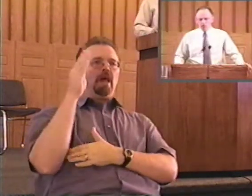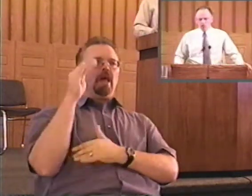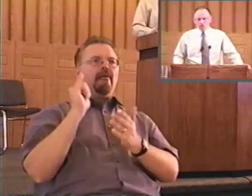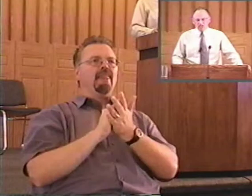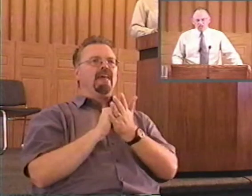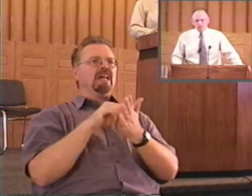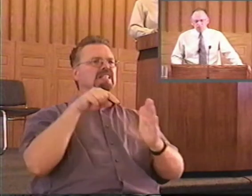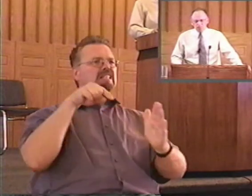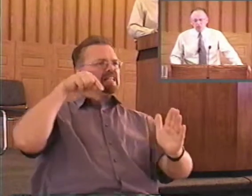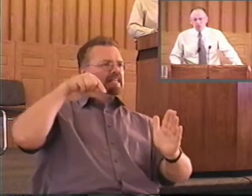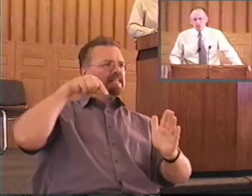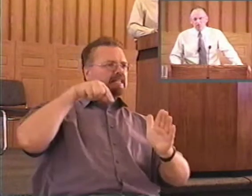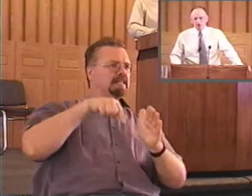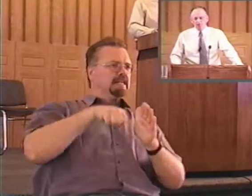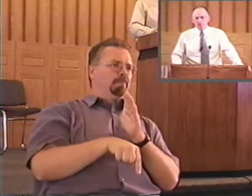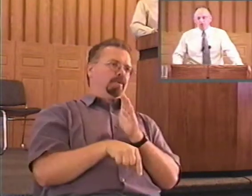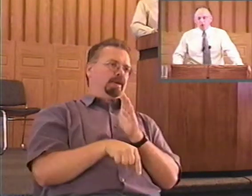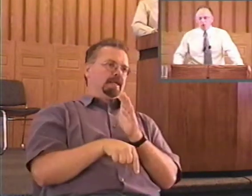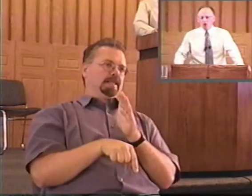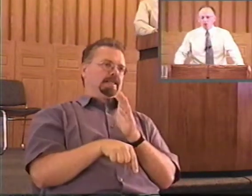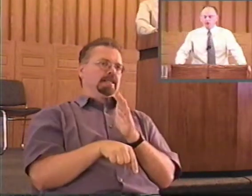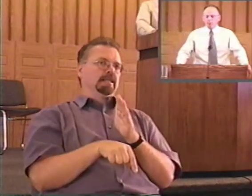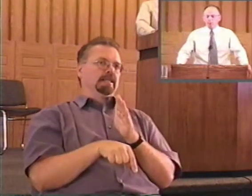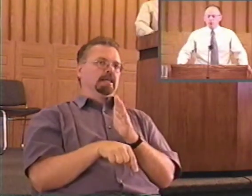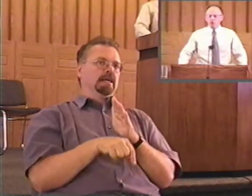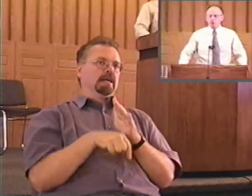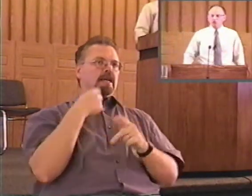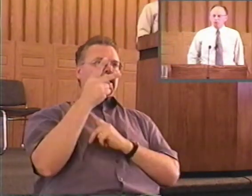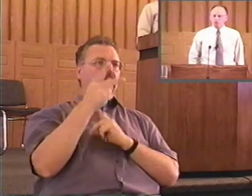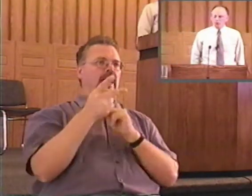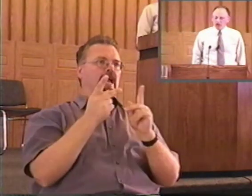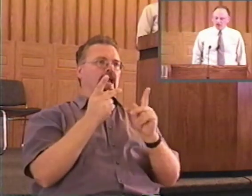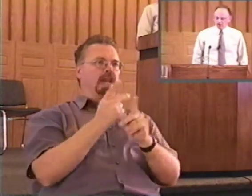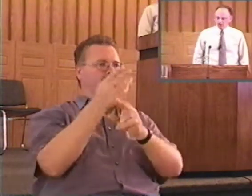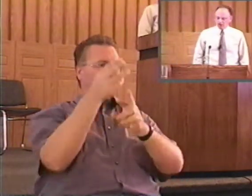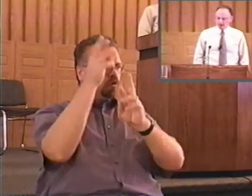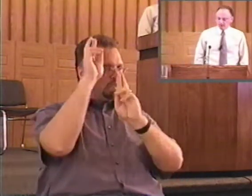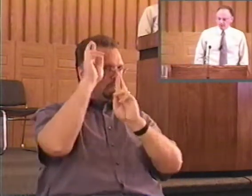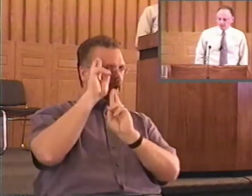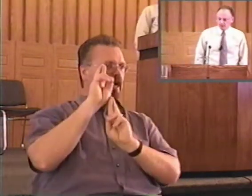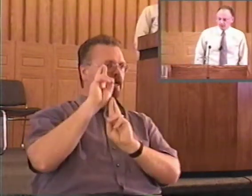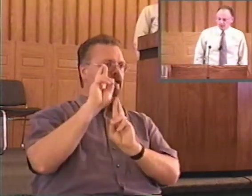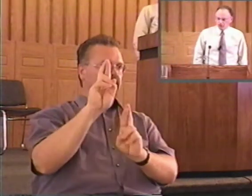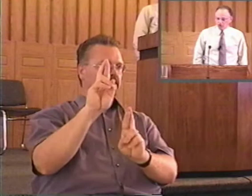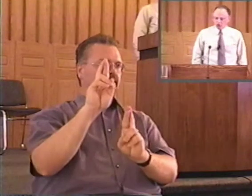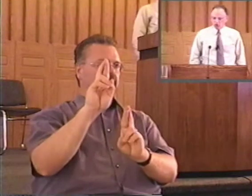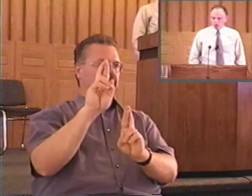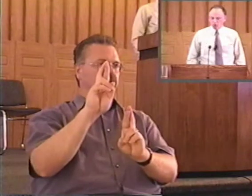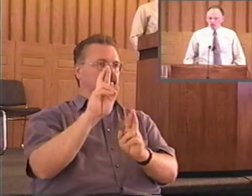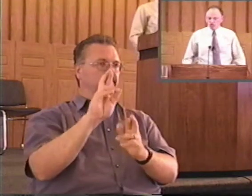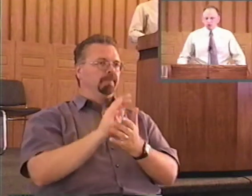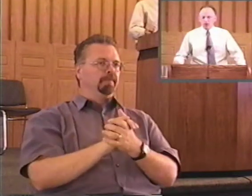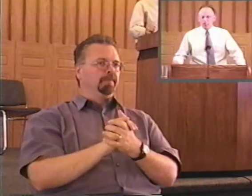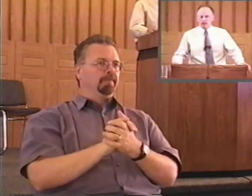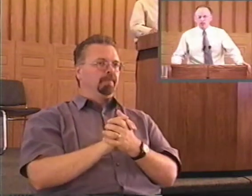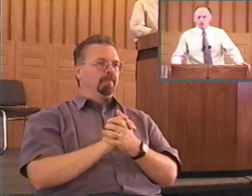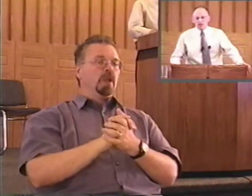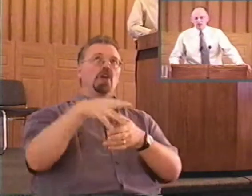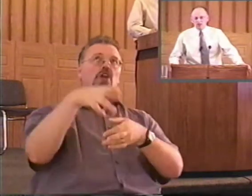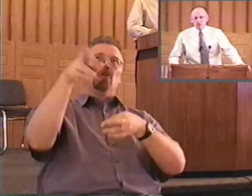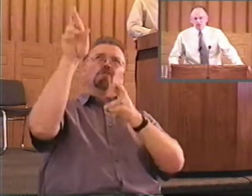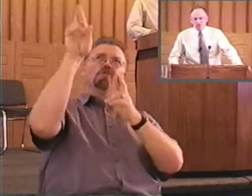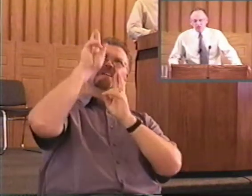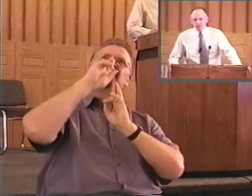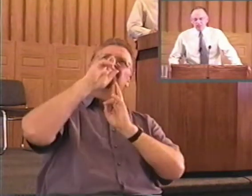deepest, deepest form of respect. You